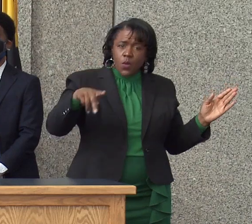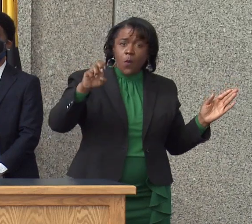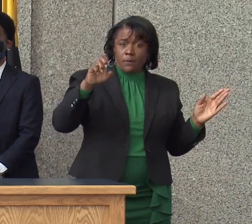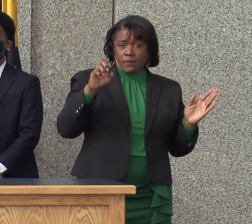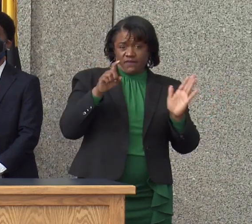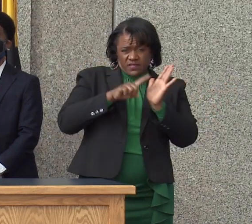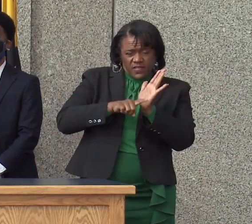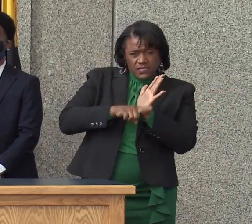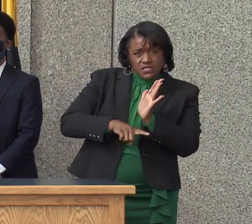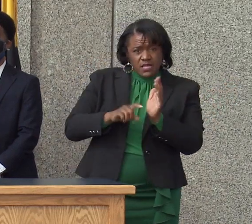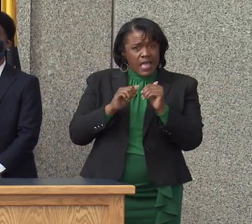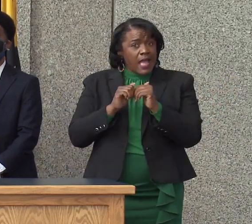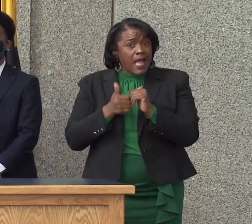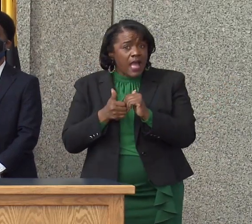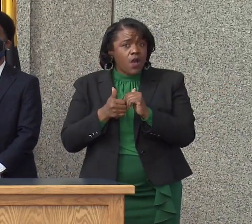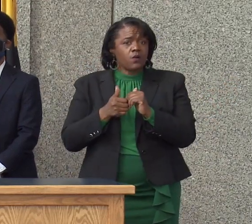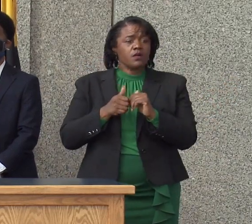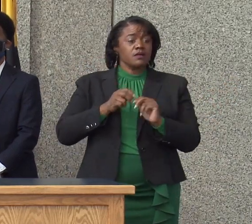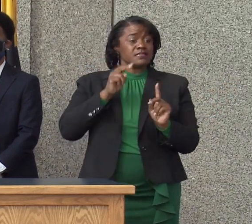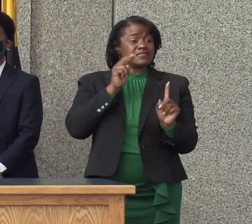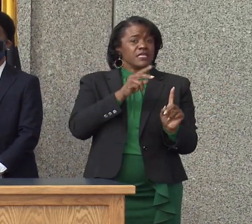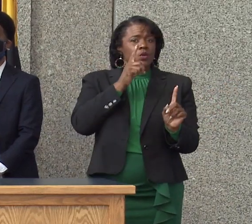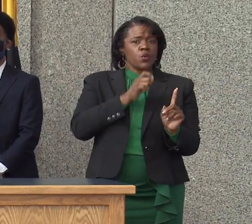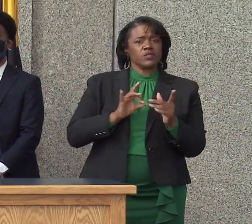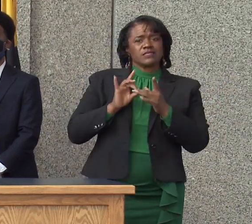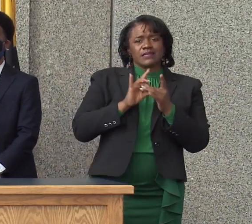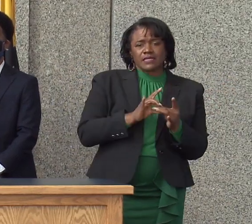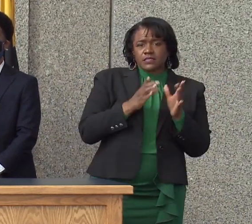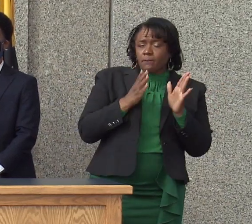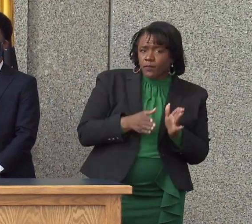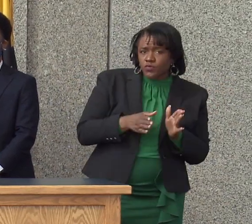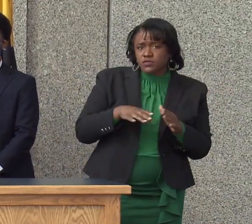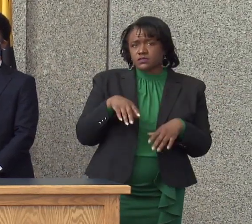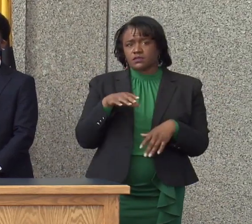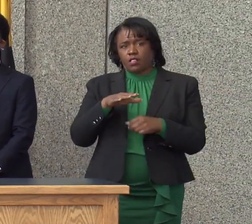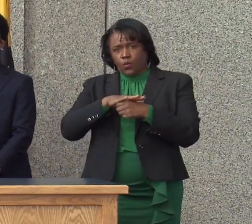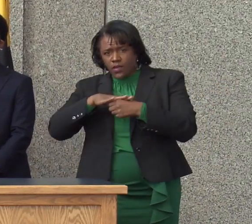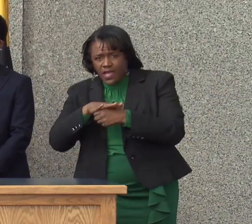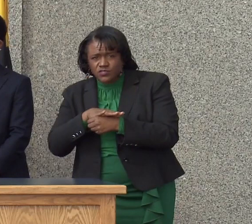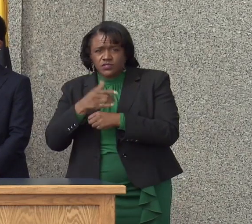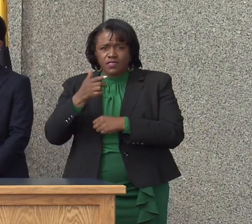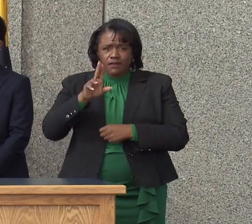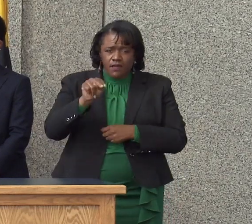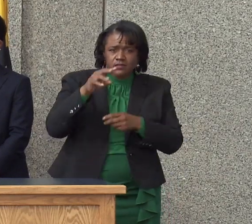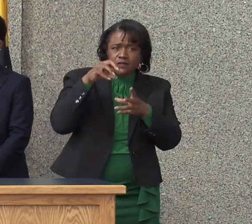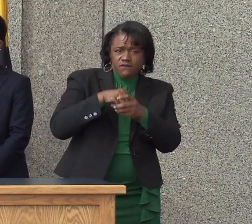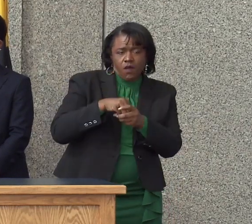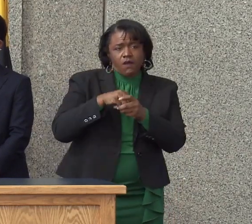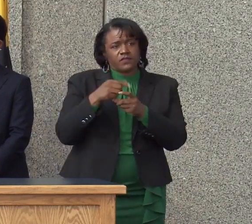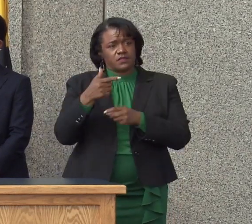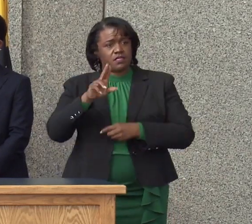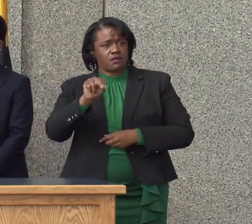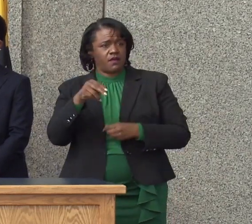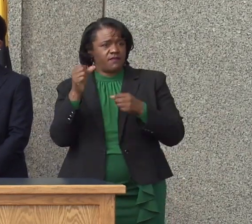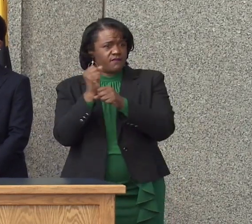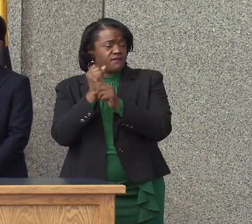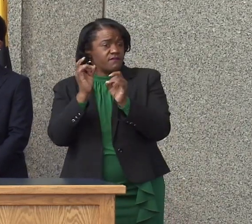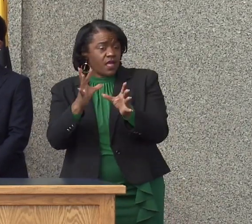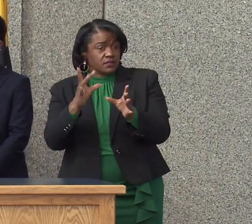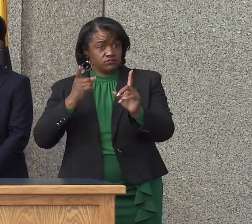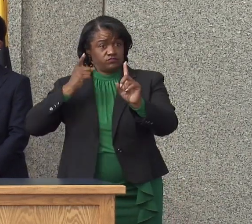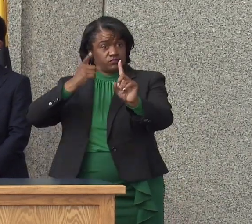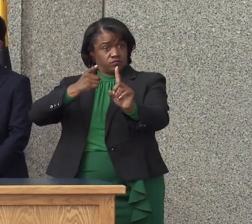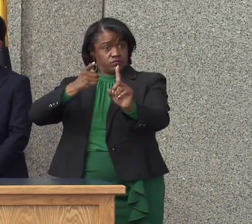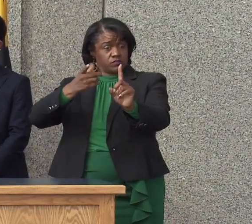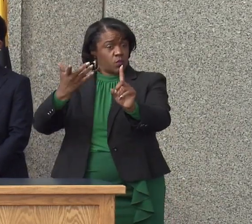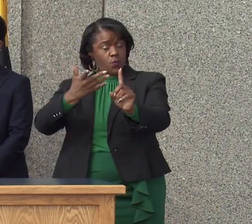investigations by looking at associated persons, locations, and firearms related to gun violence. The ultimate goal of this